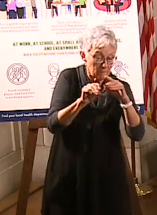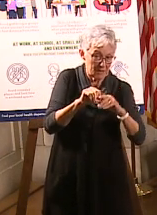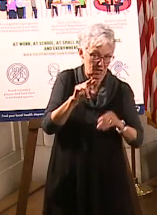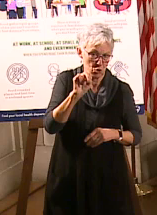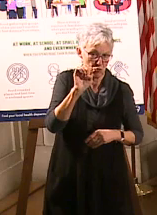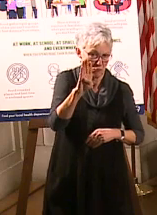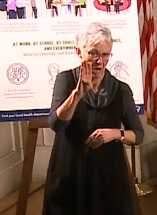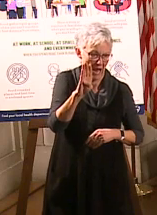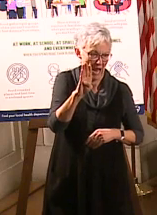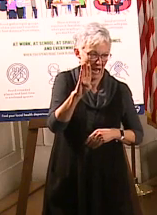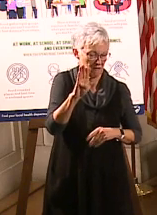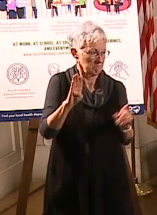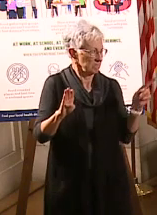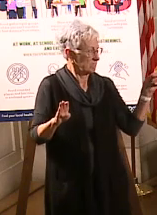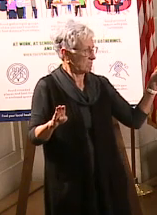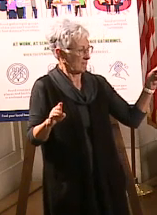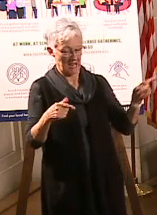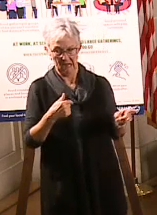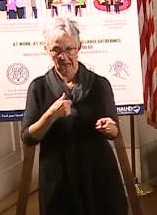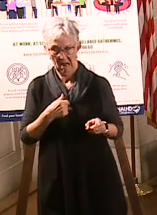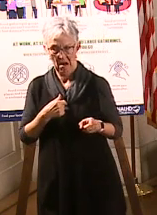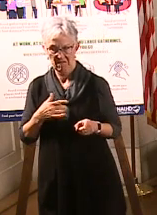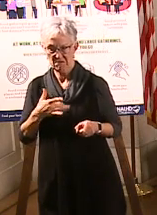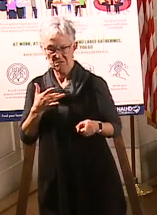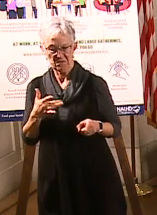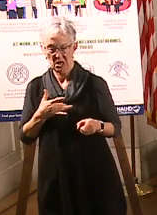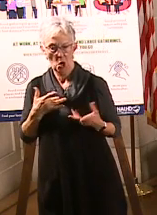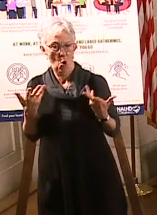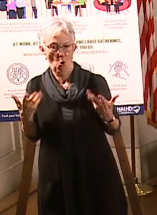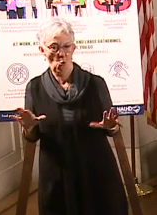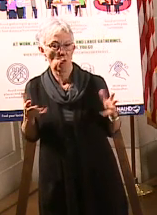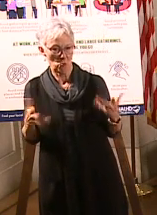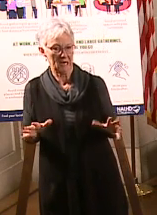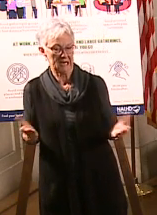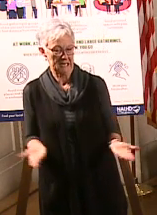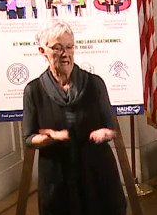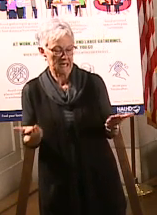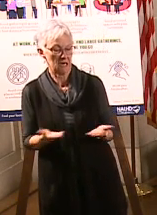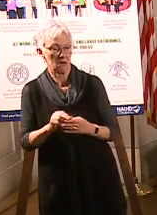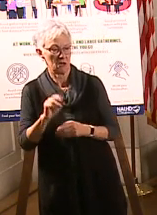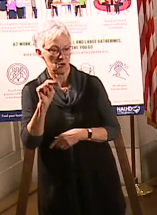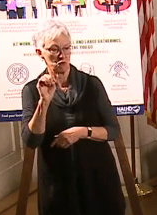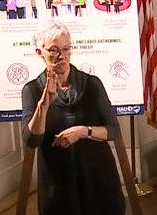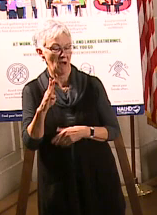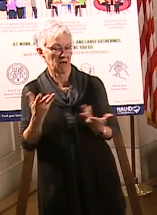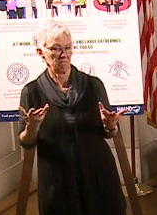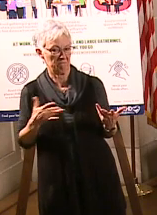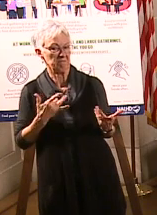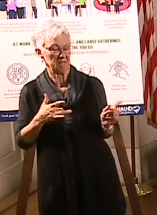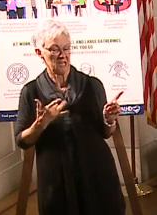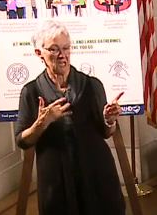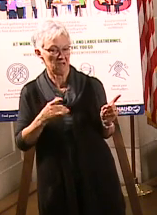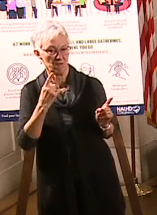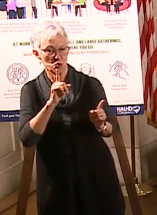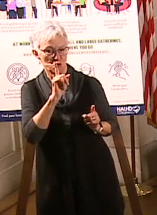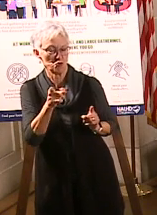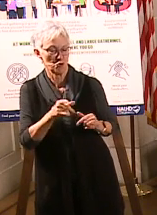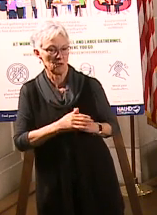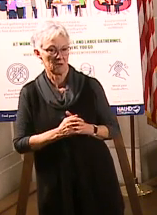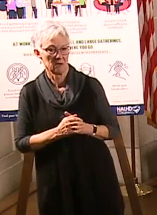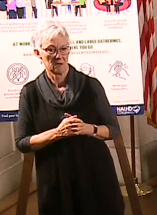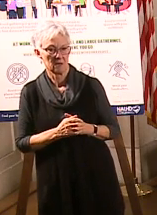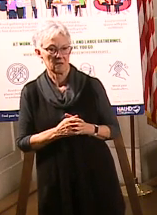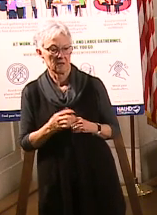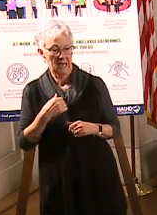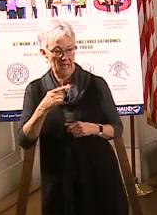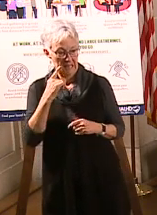most likely there are probably some of those mutant strains here in Nebraska. And I think this is sort